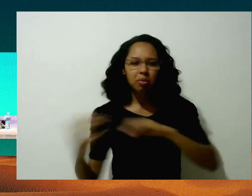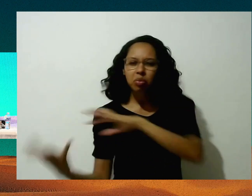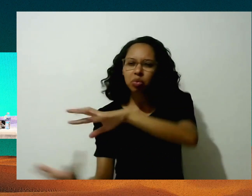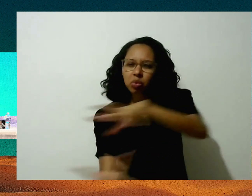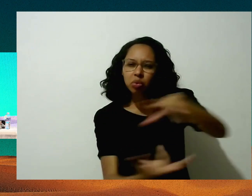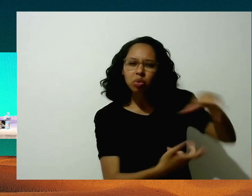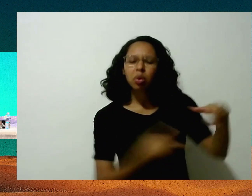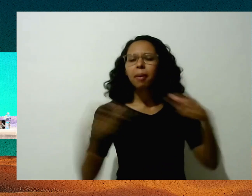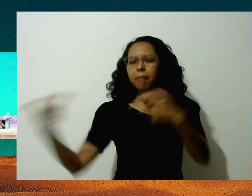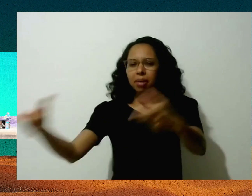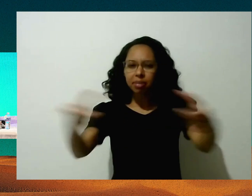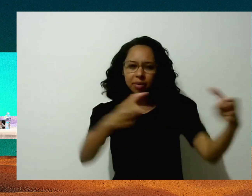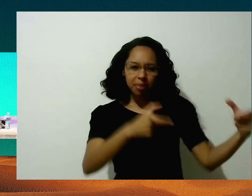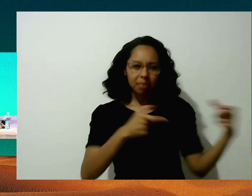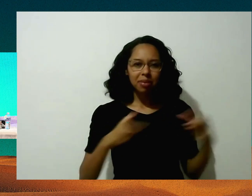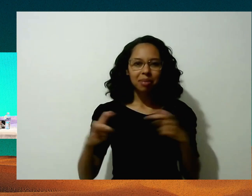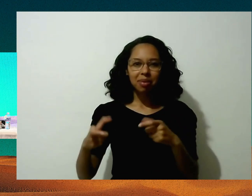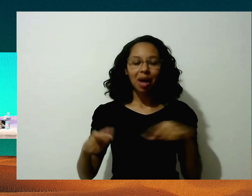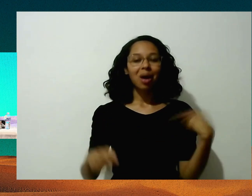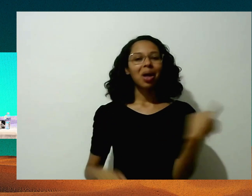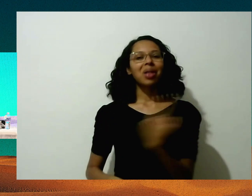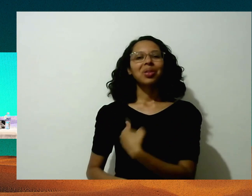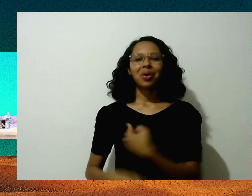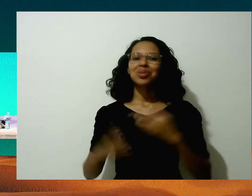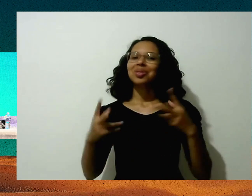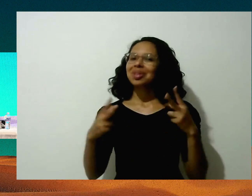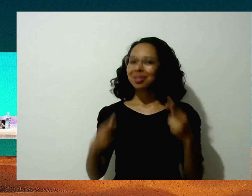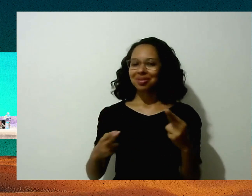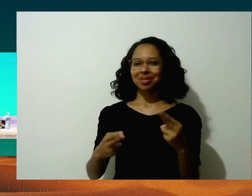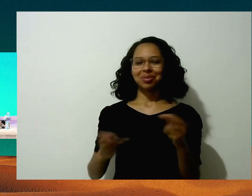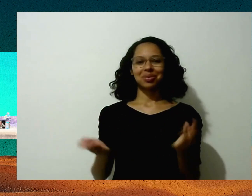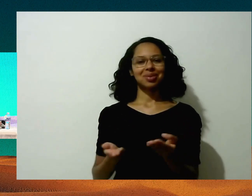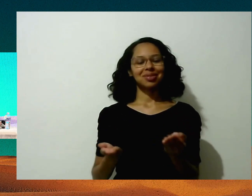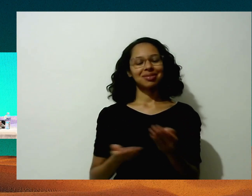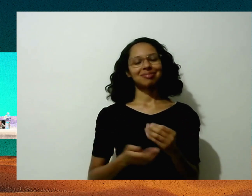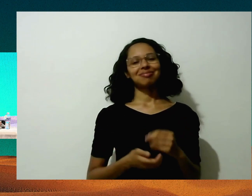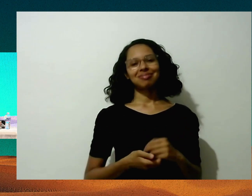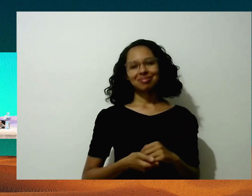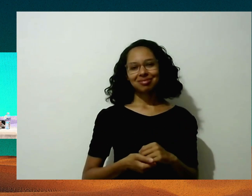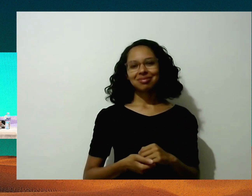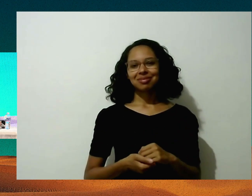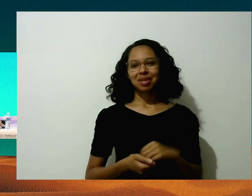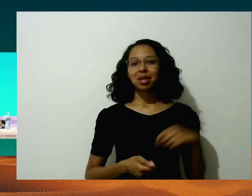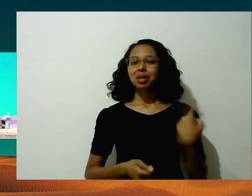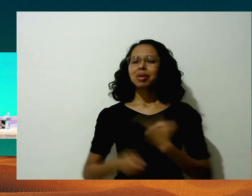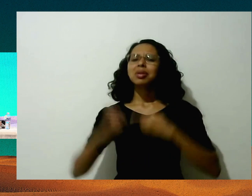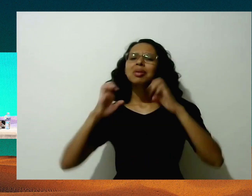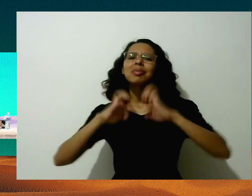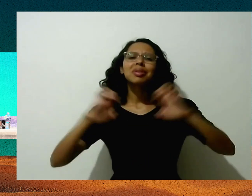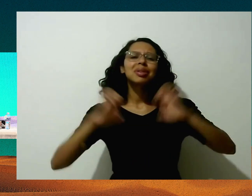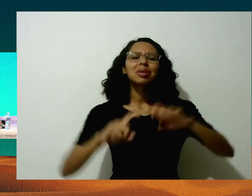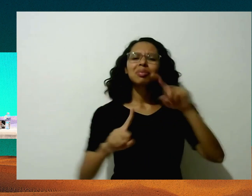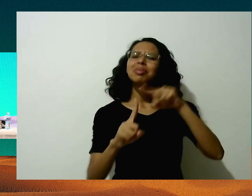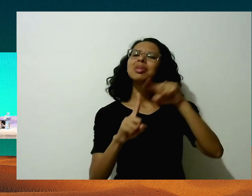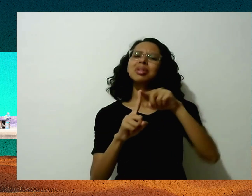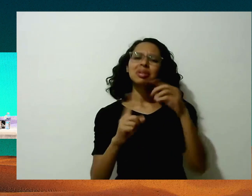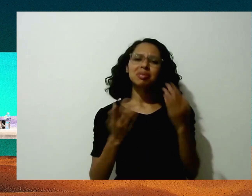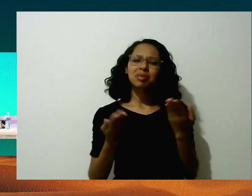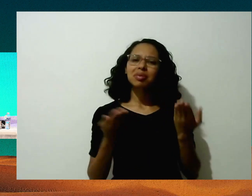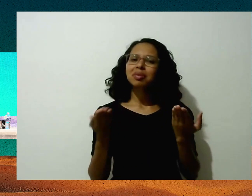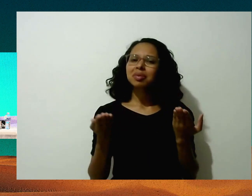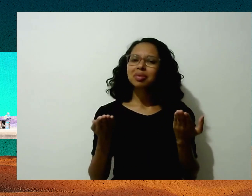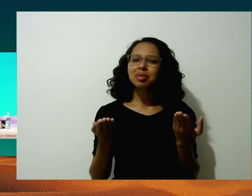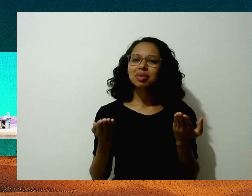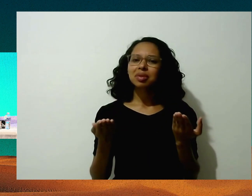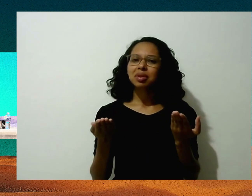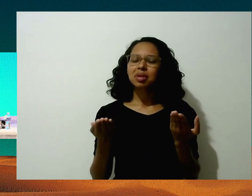que está acontecendo conosco. Saint, this is what's happening with us. Por que não estamos pregando o evangelho? Why are we preaching the gospel? Por que nossos adolescentes